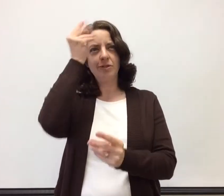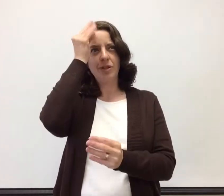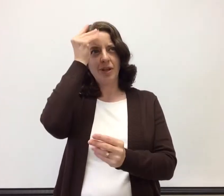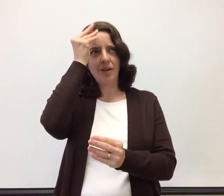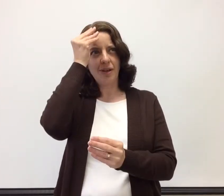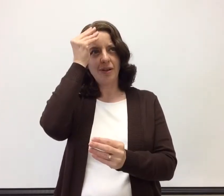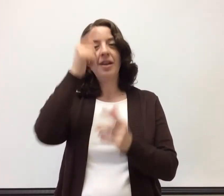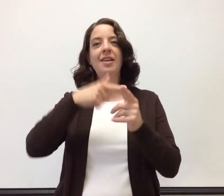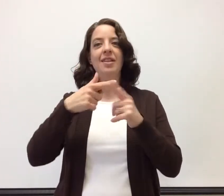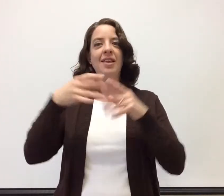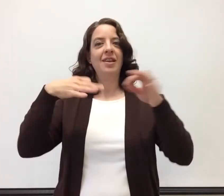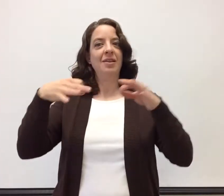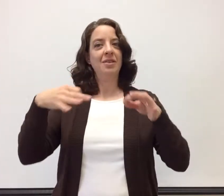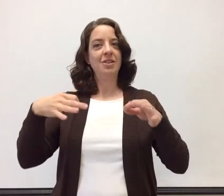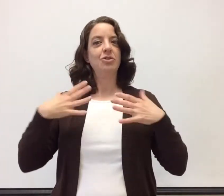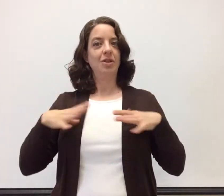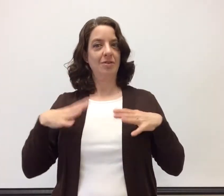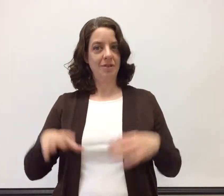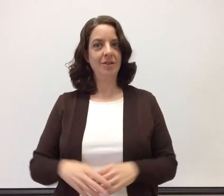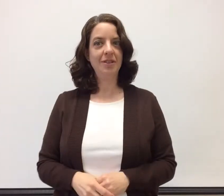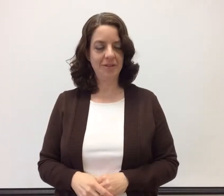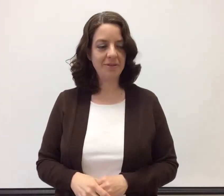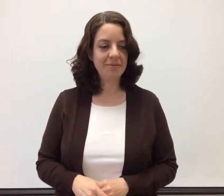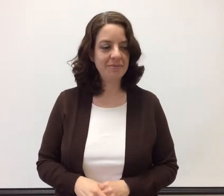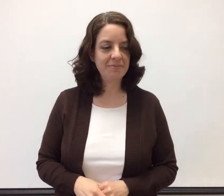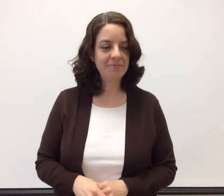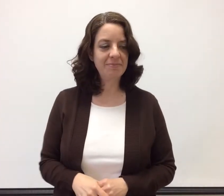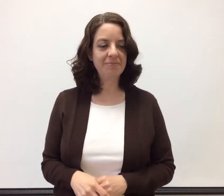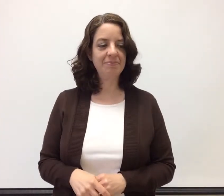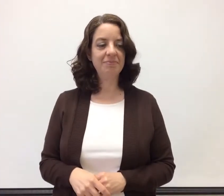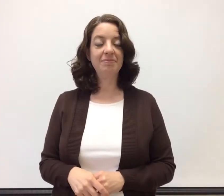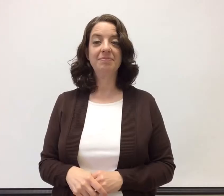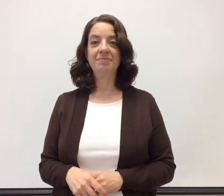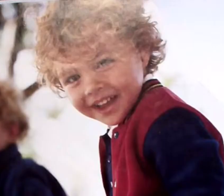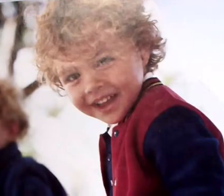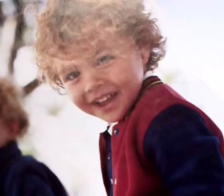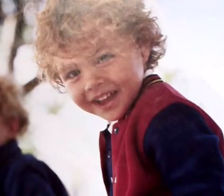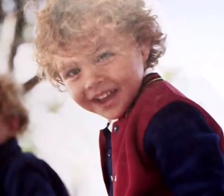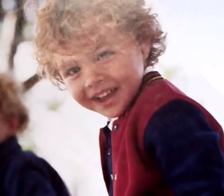And then as you look at the picture, I want you to think about it and then describe what their clothes look like.